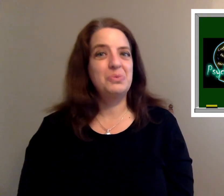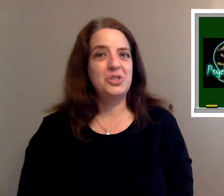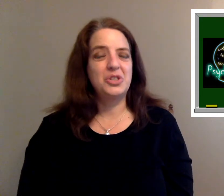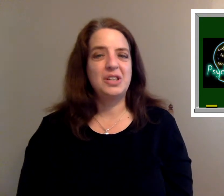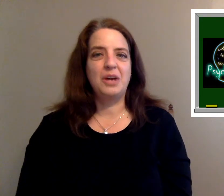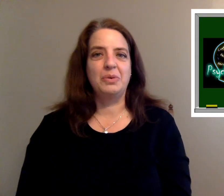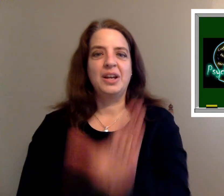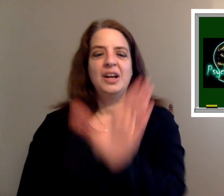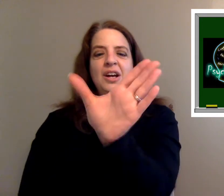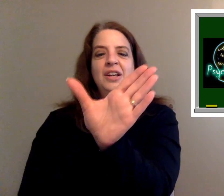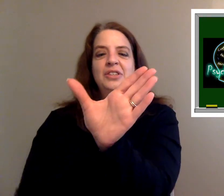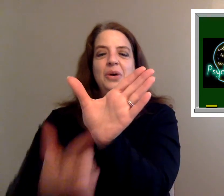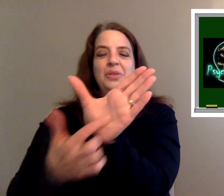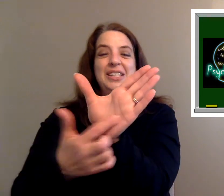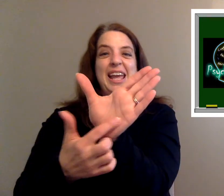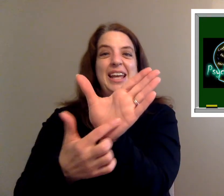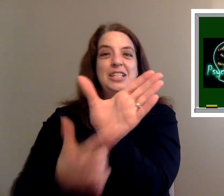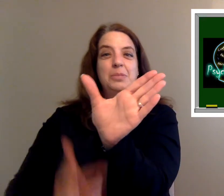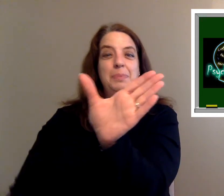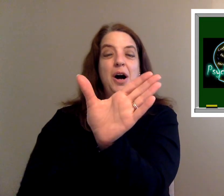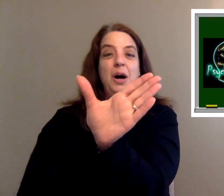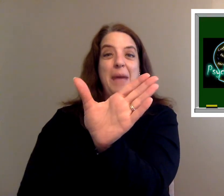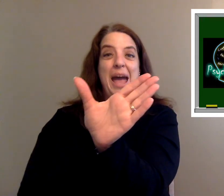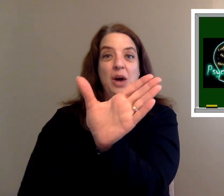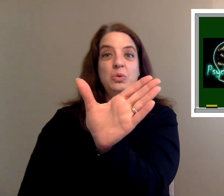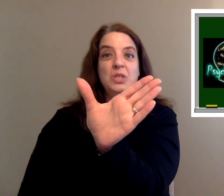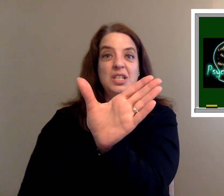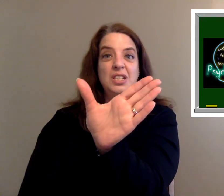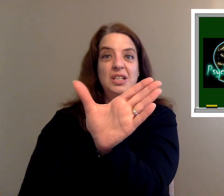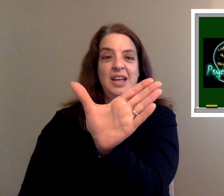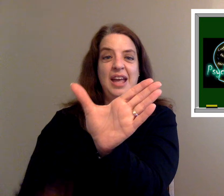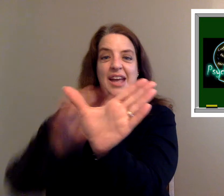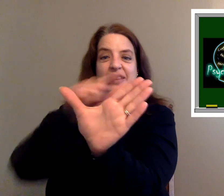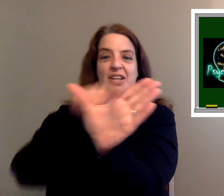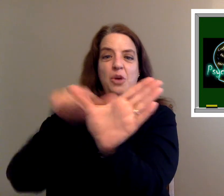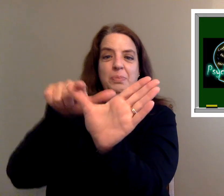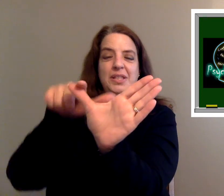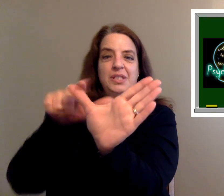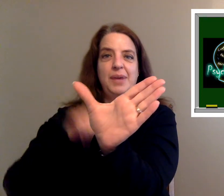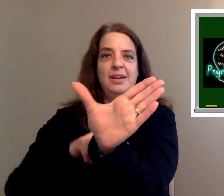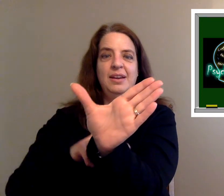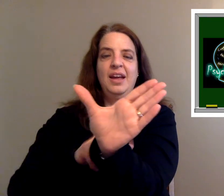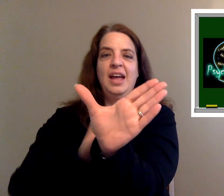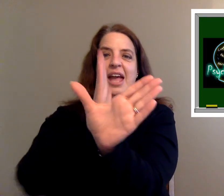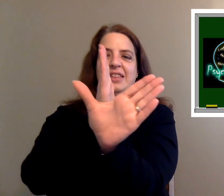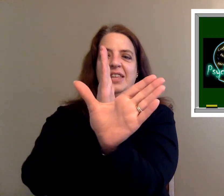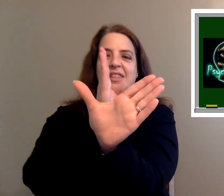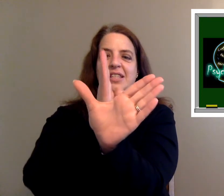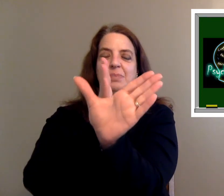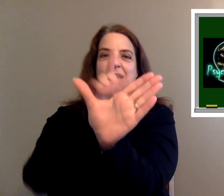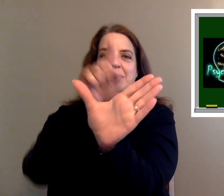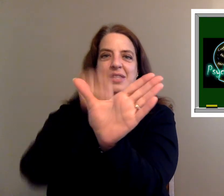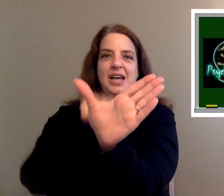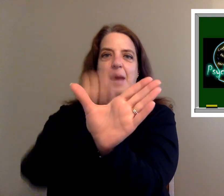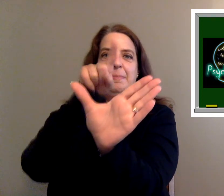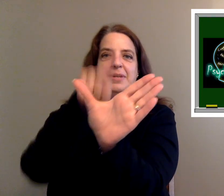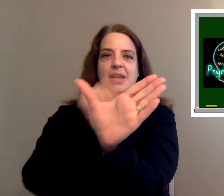just awkward. So this hand needs to be palm out and then open this way. And then this becomes the up and down part